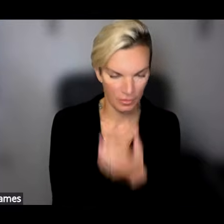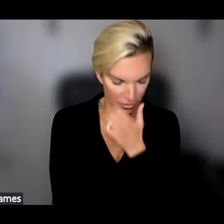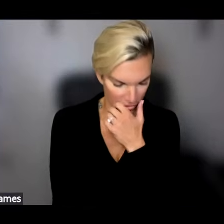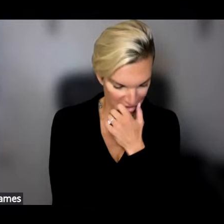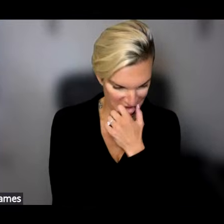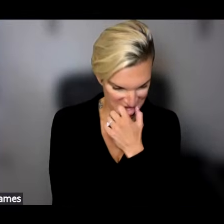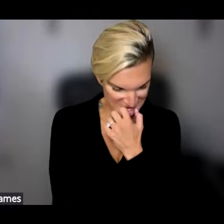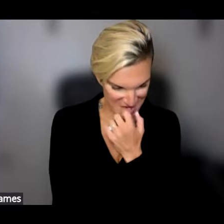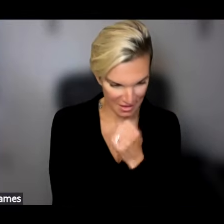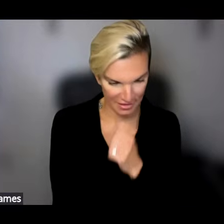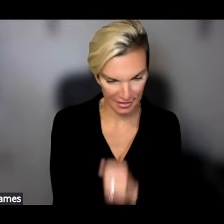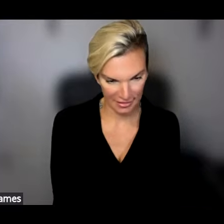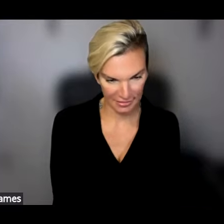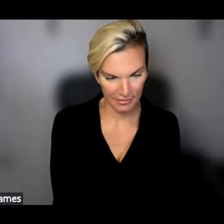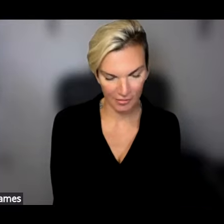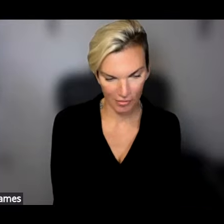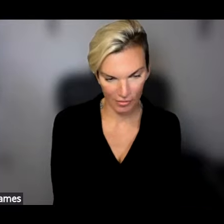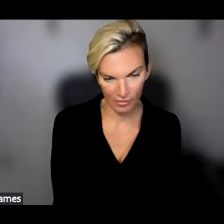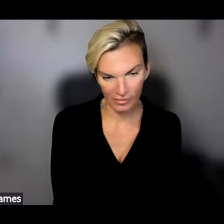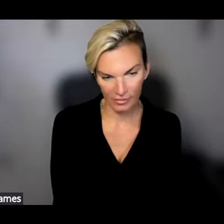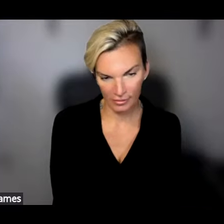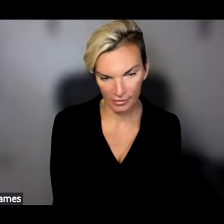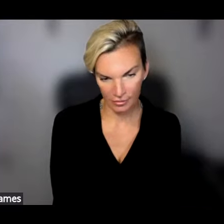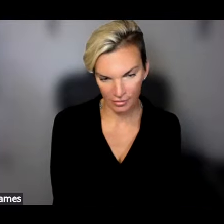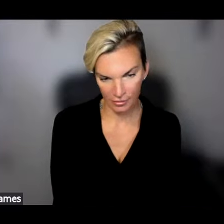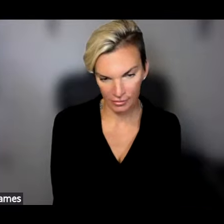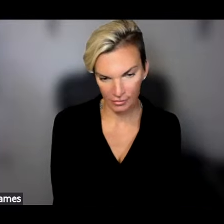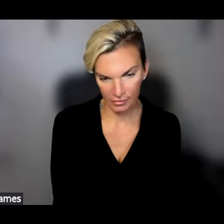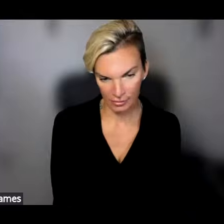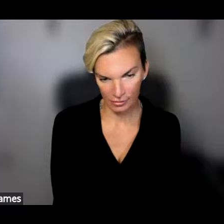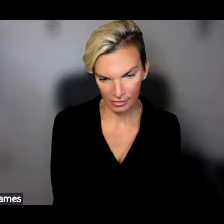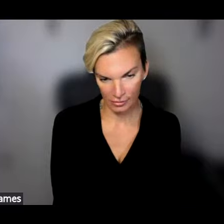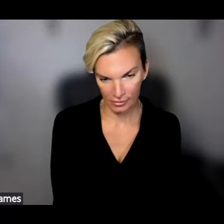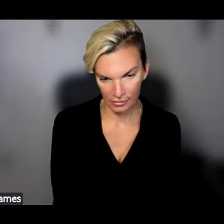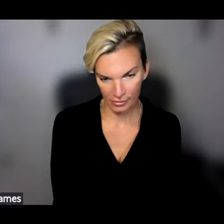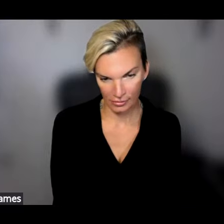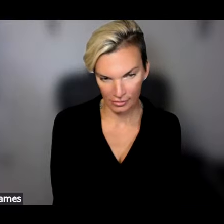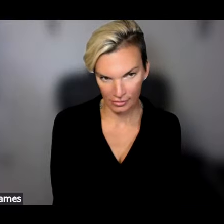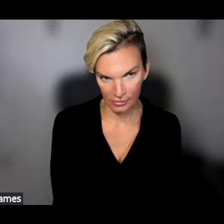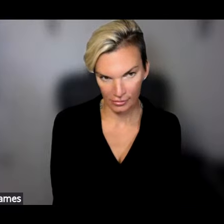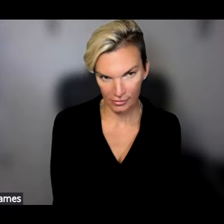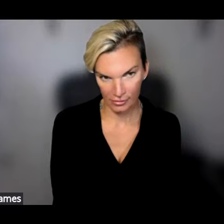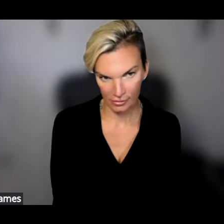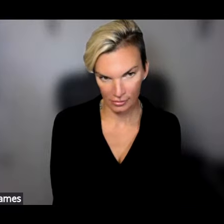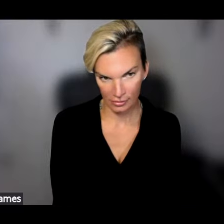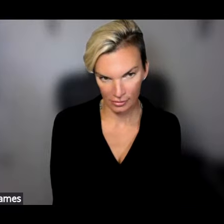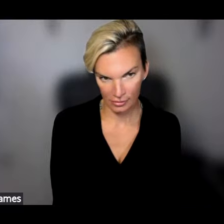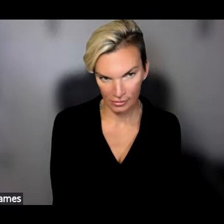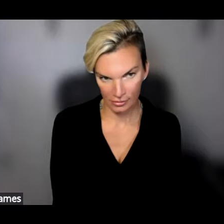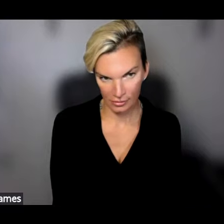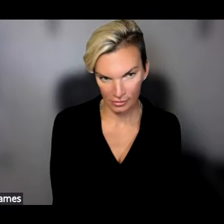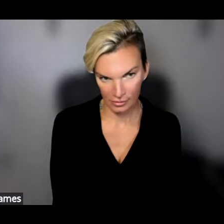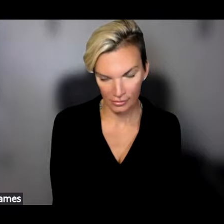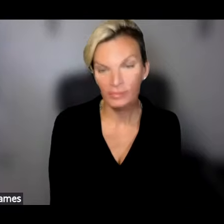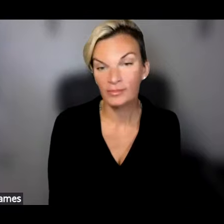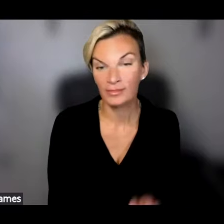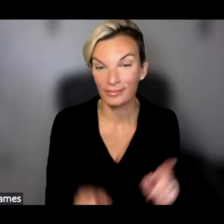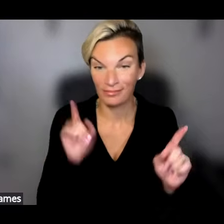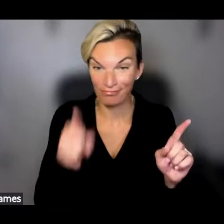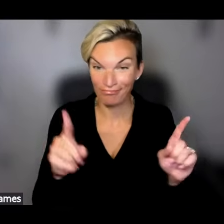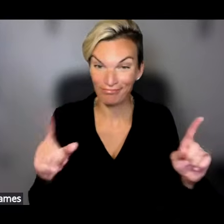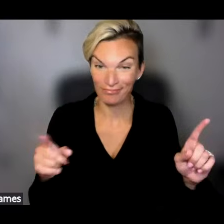to, suggesting a change from the more limited one essentially gets you back to the one that you already had.